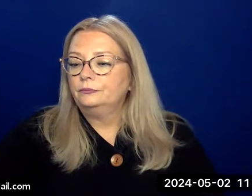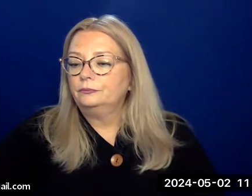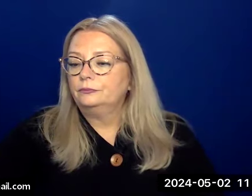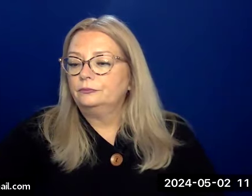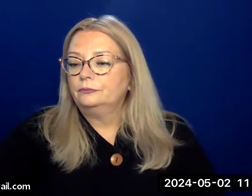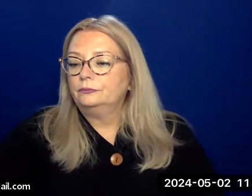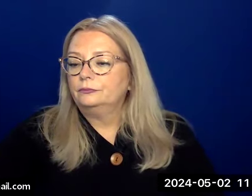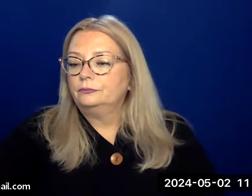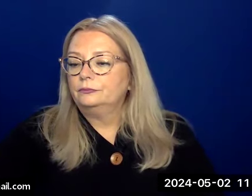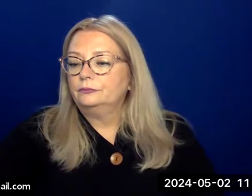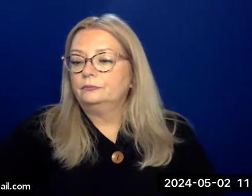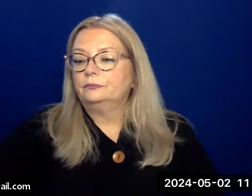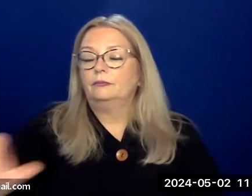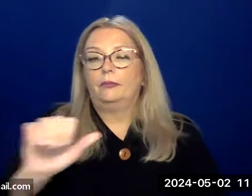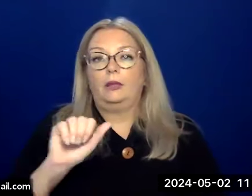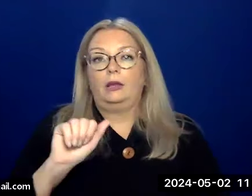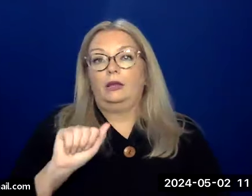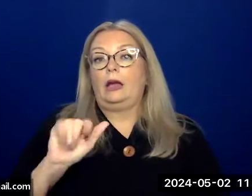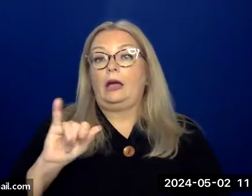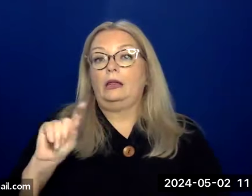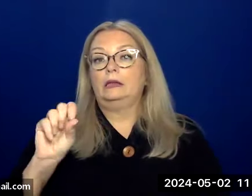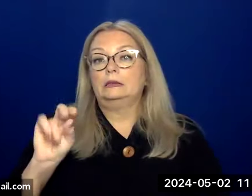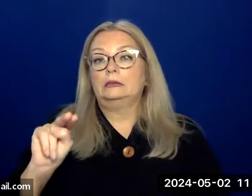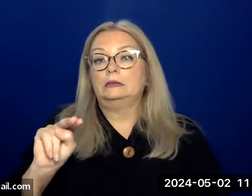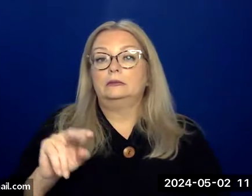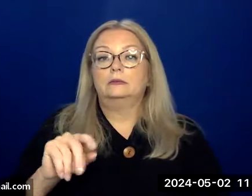You have Allison.